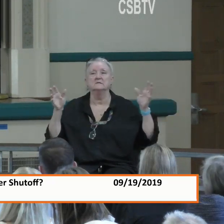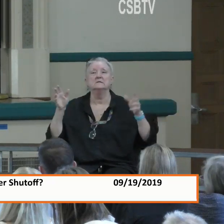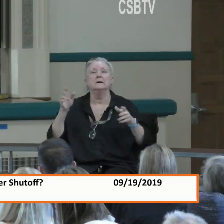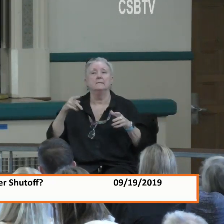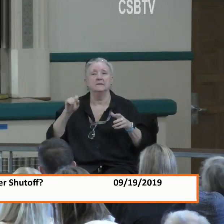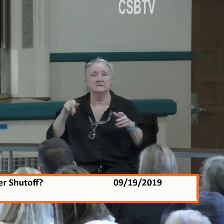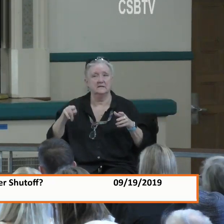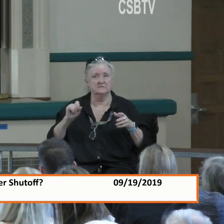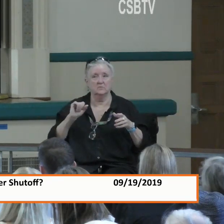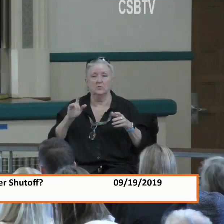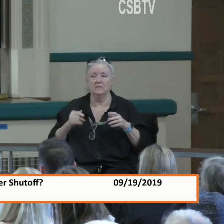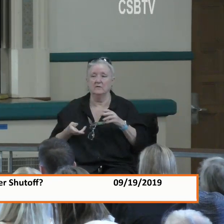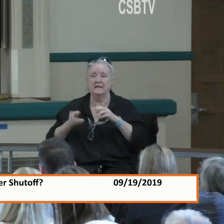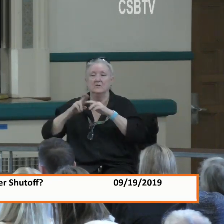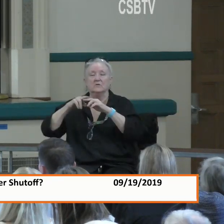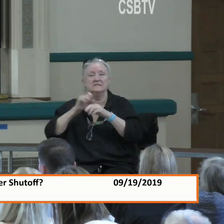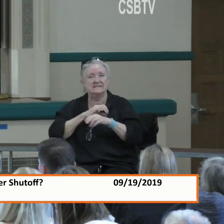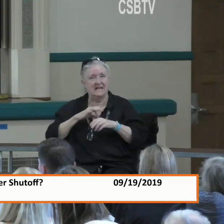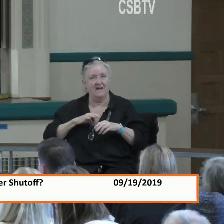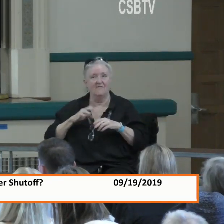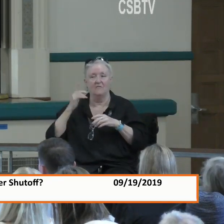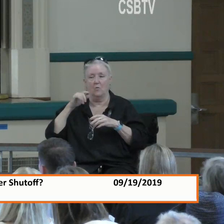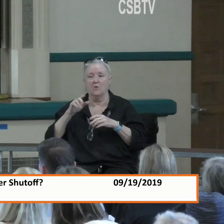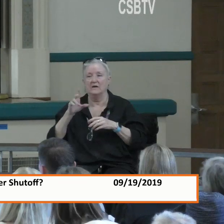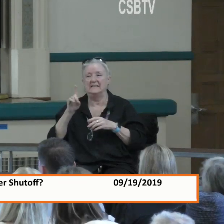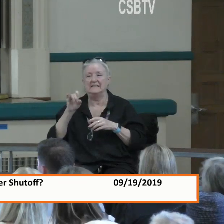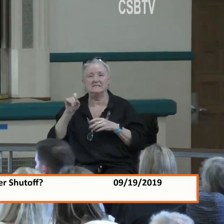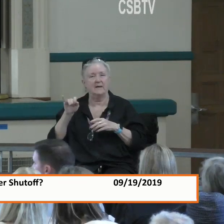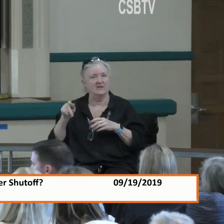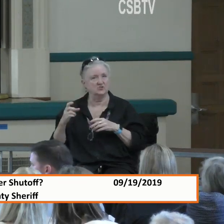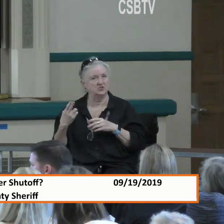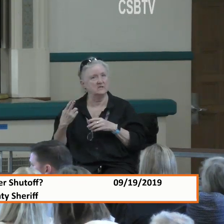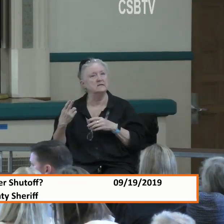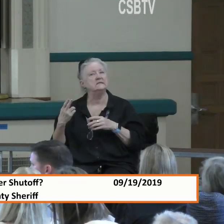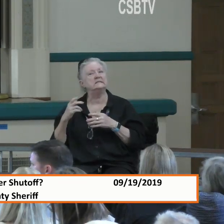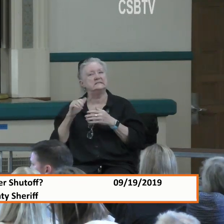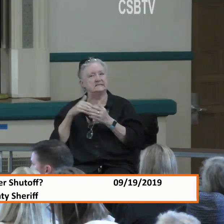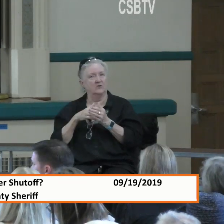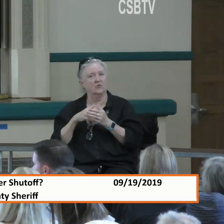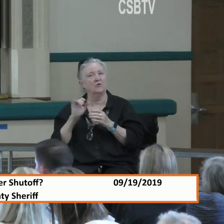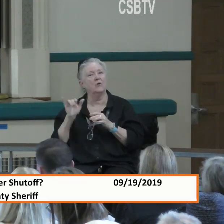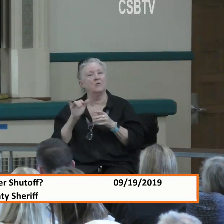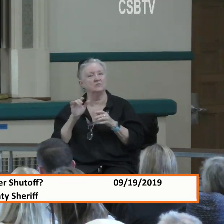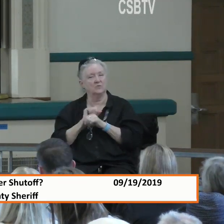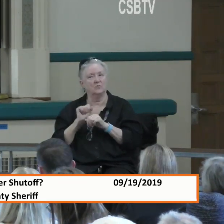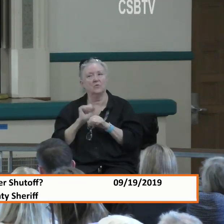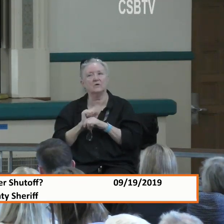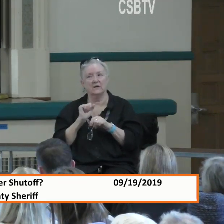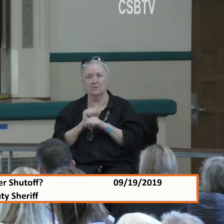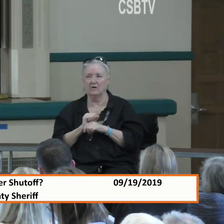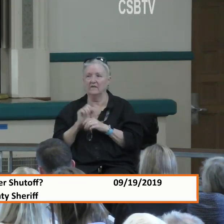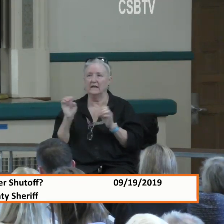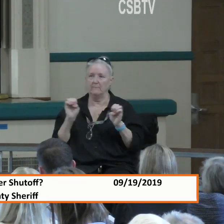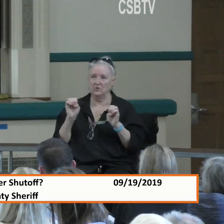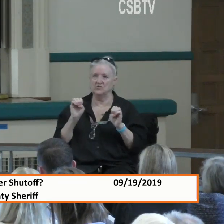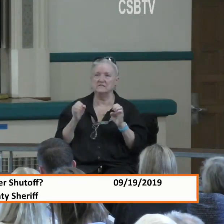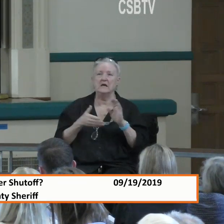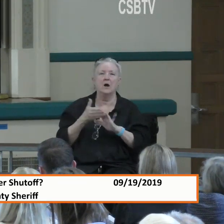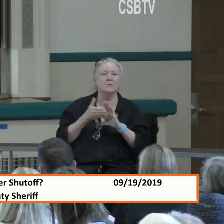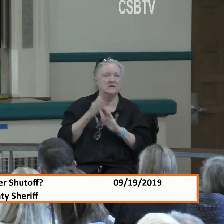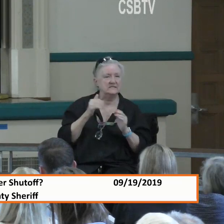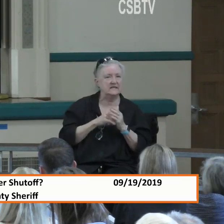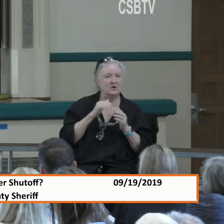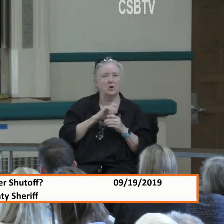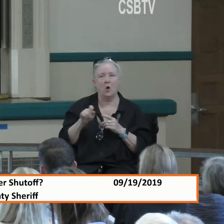be upstaffing our dispatch center. Again, and also working with the Emergency Operations Center